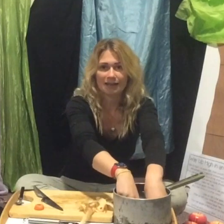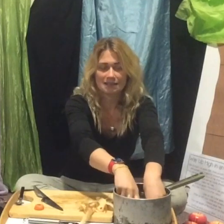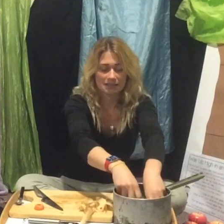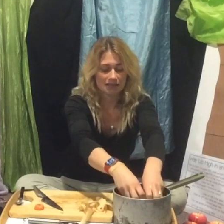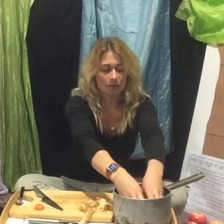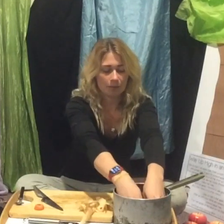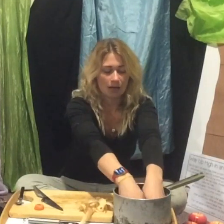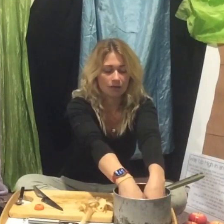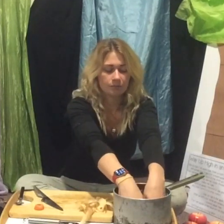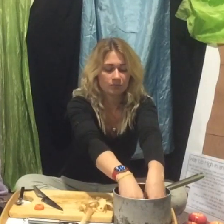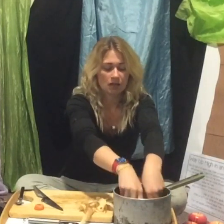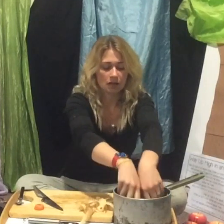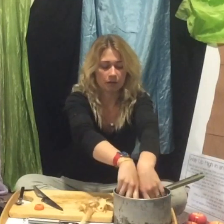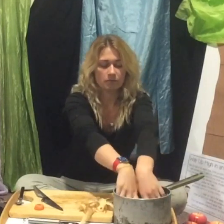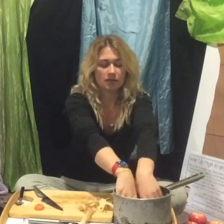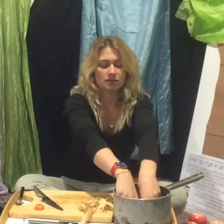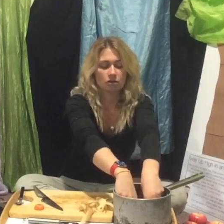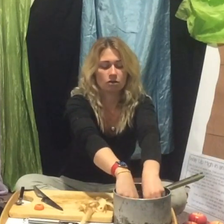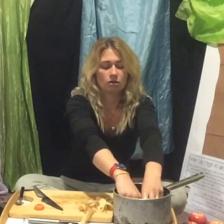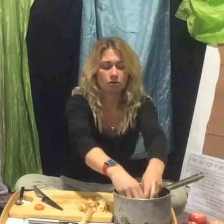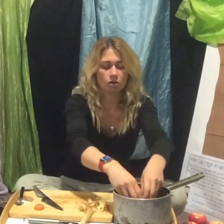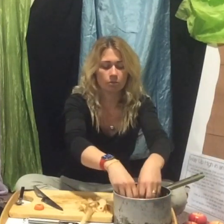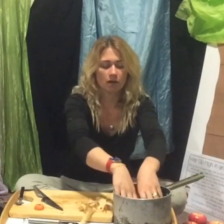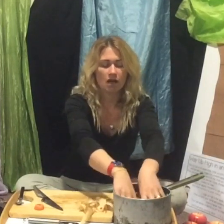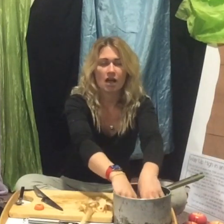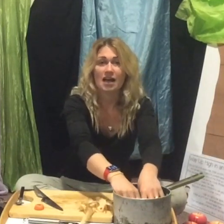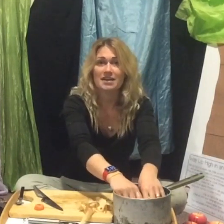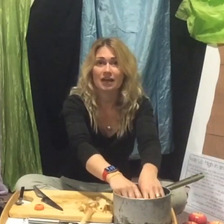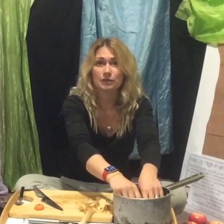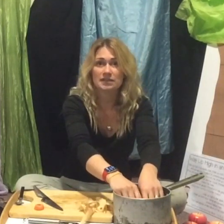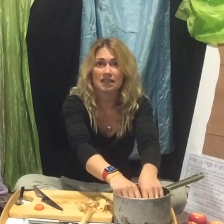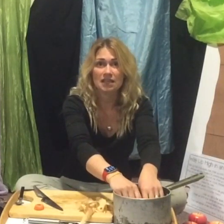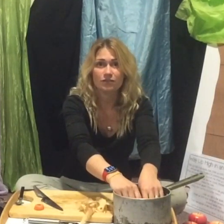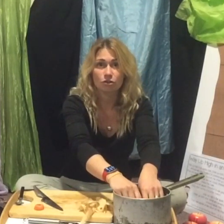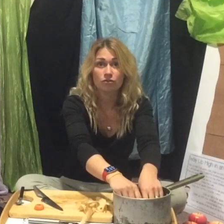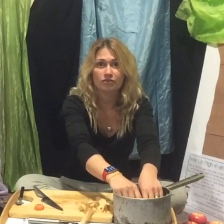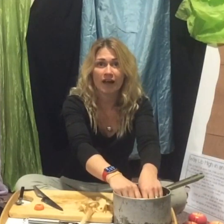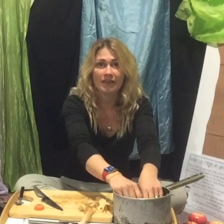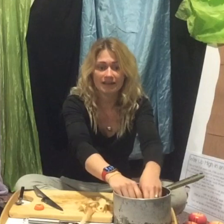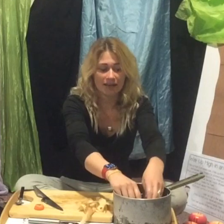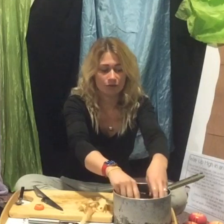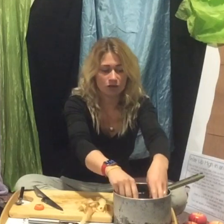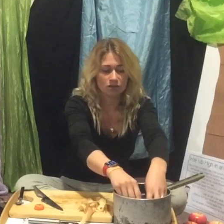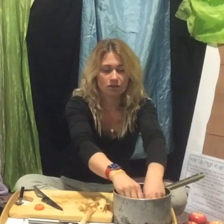hands in that pan and mix it all up. And now see if you can find that carrot.